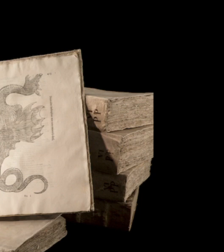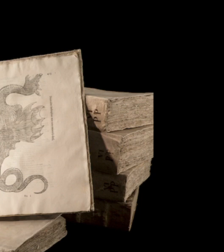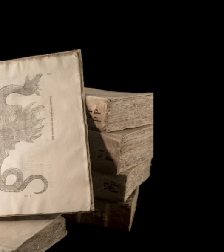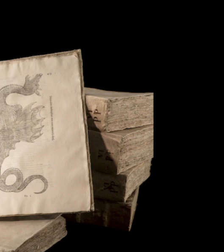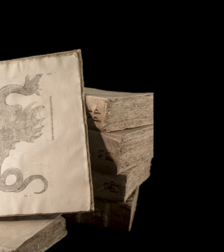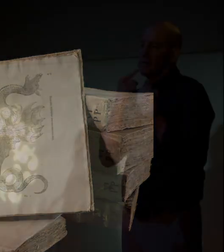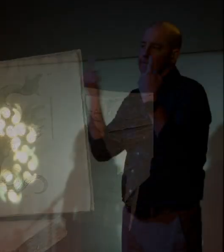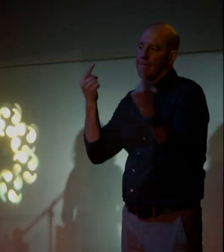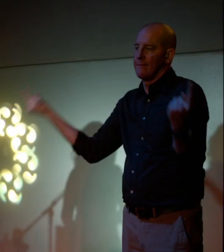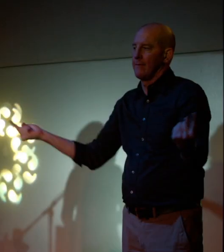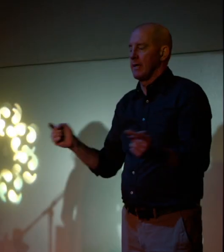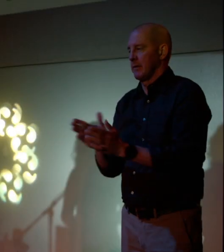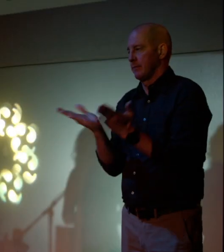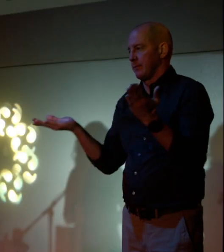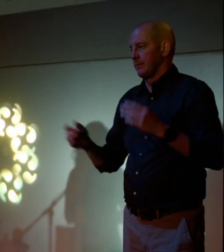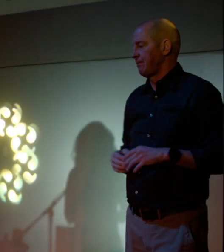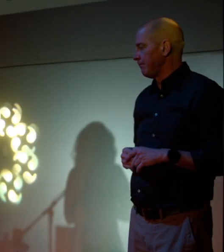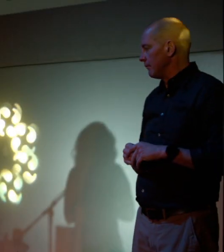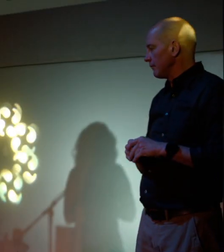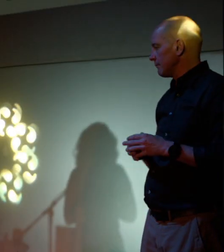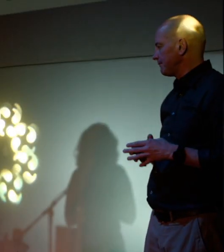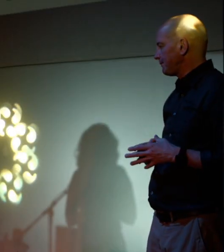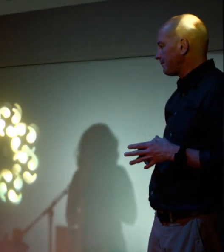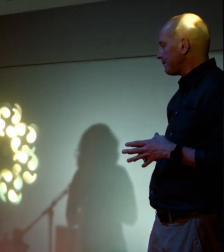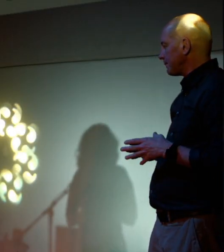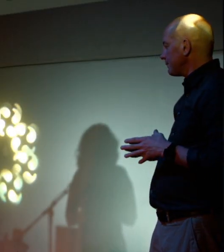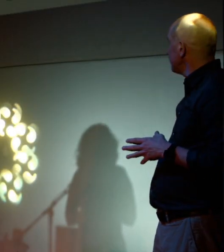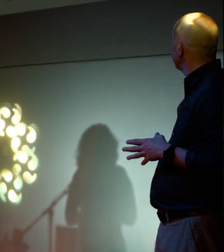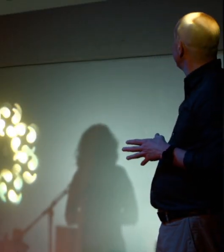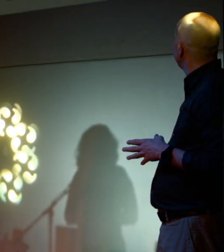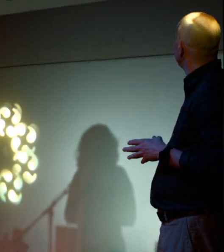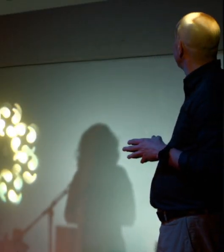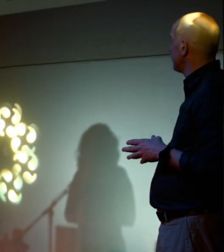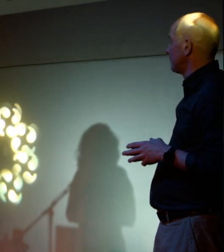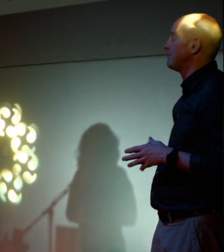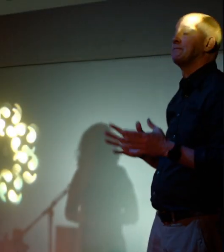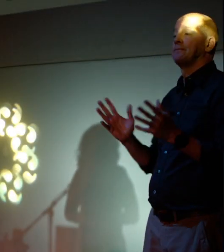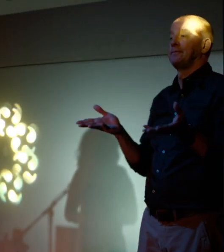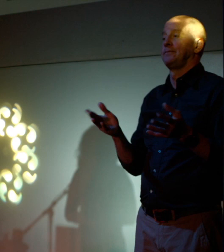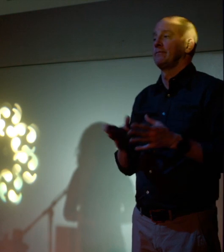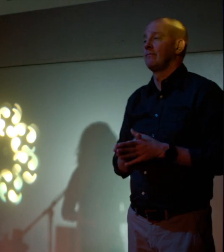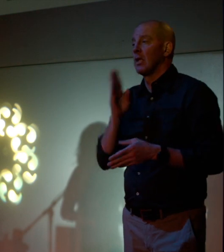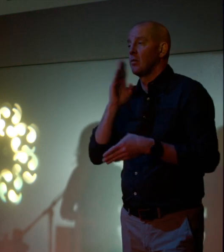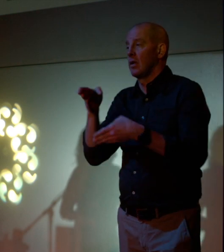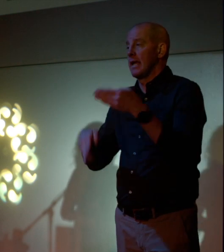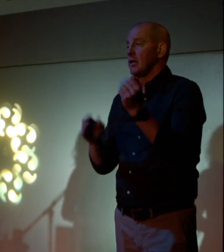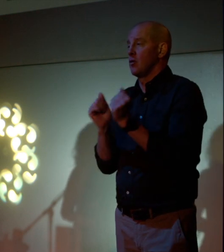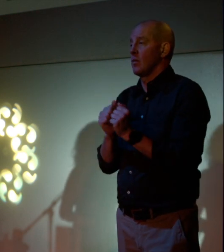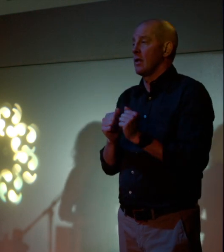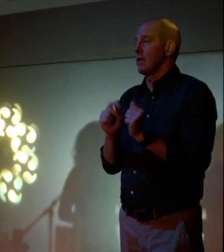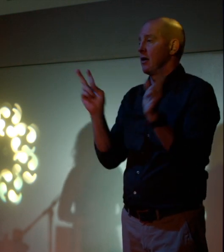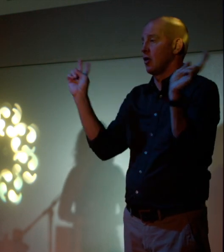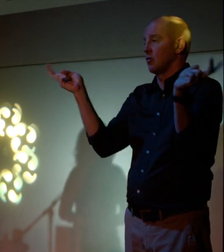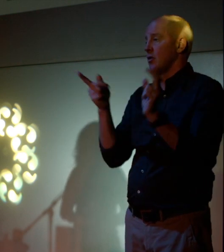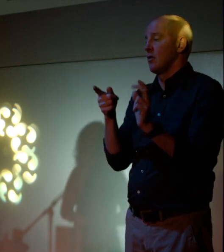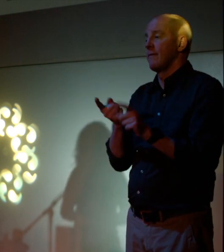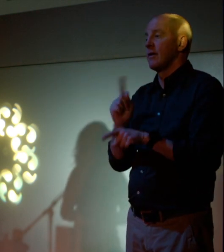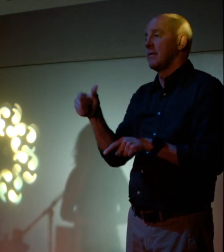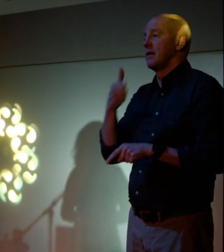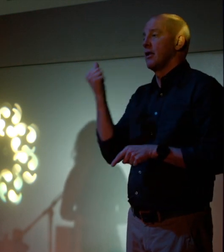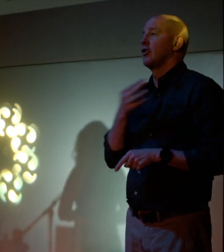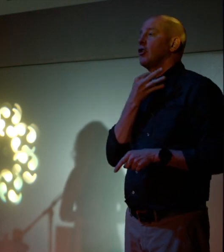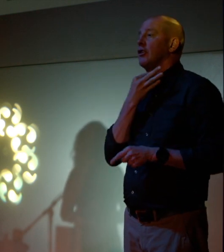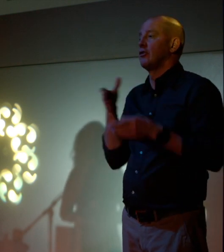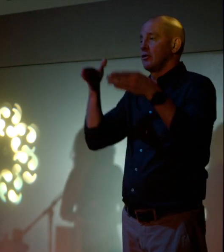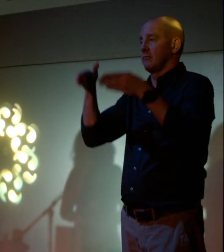for centuries afterwards. So, I'd like to end with the words of another very curious human,